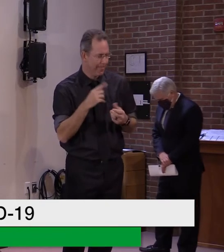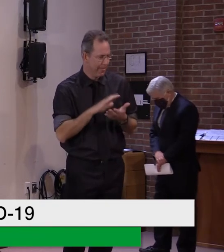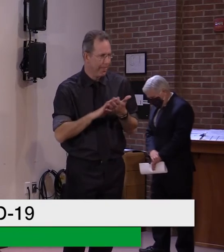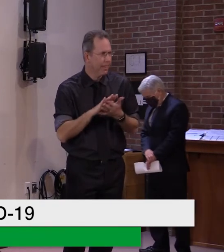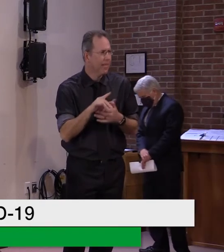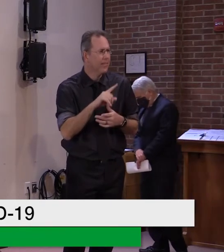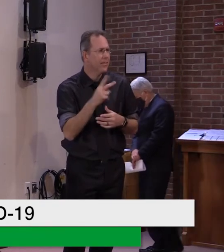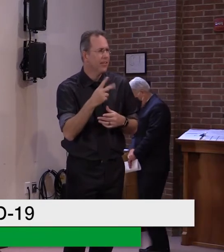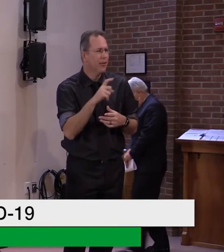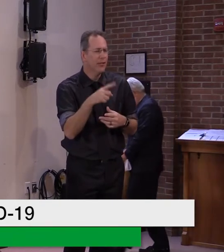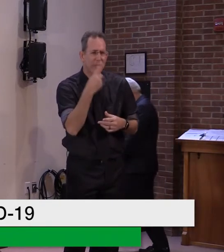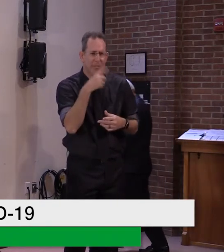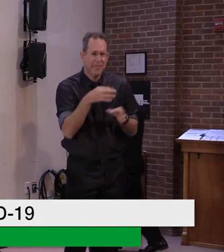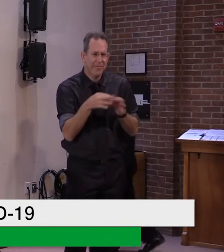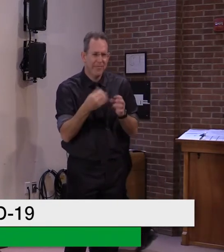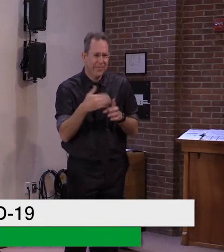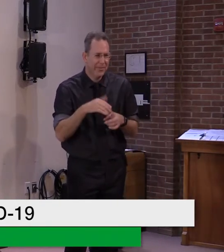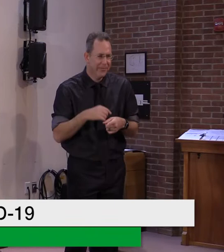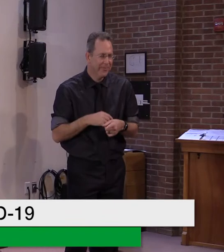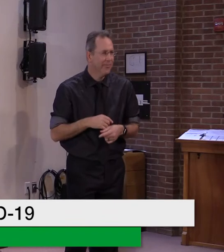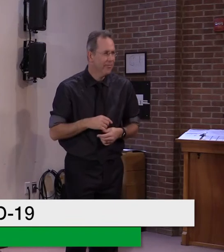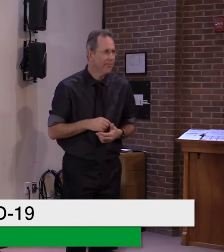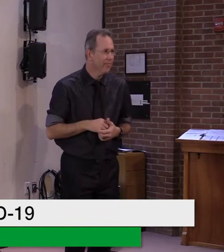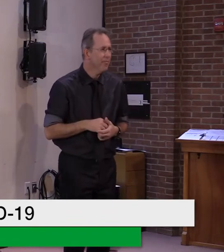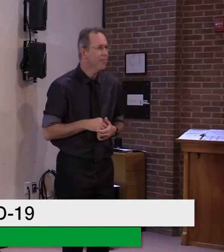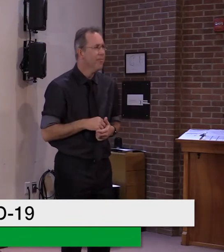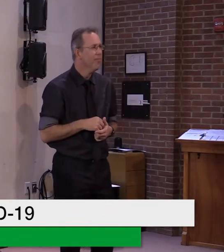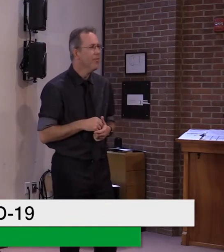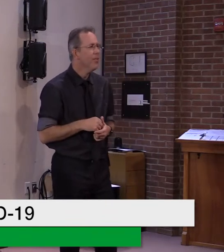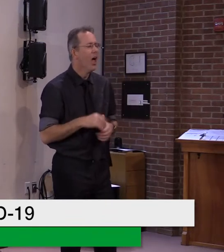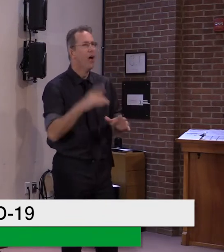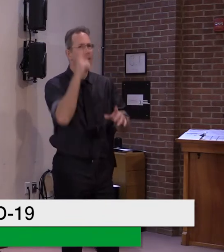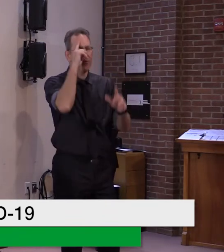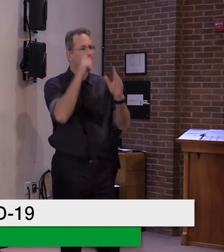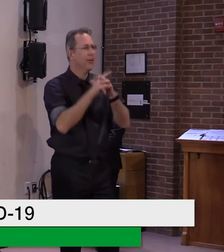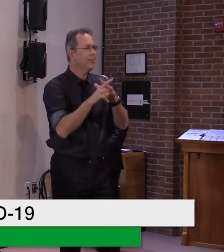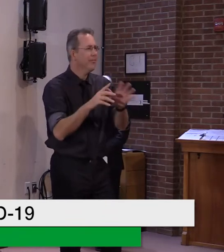question my question really is okay what was